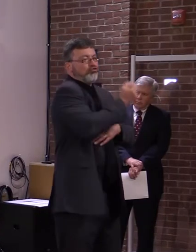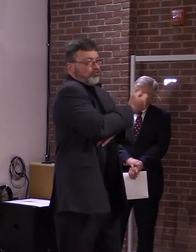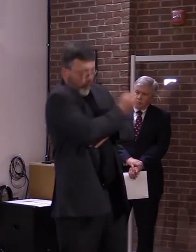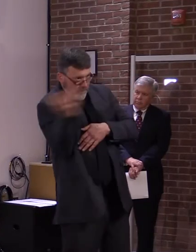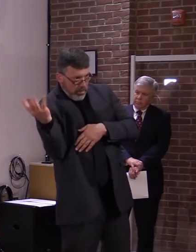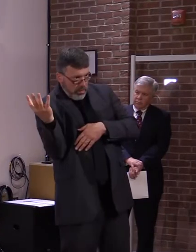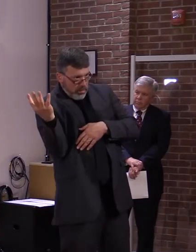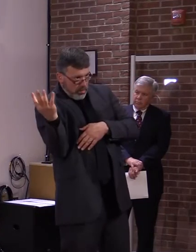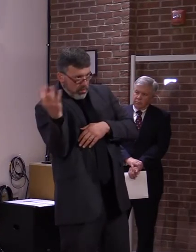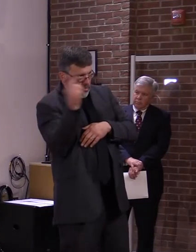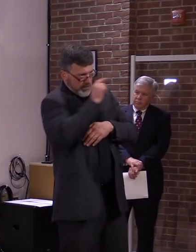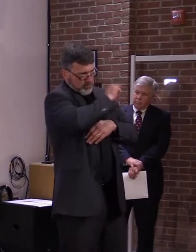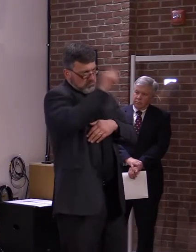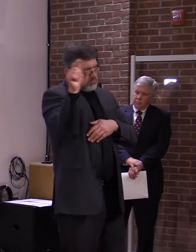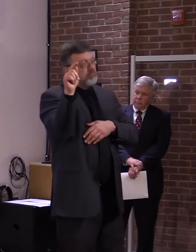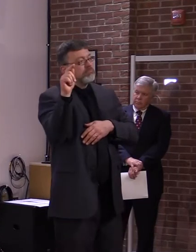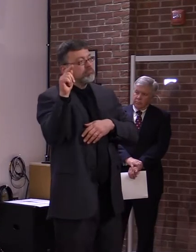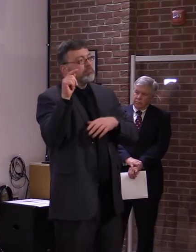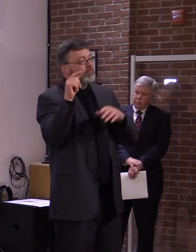do to expedite?